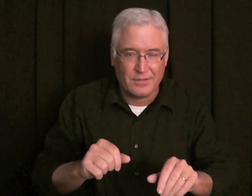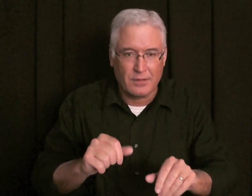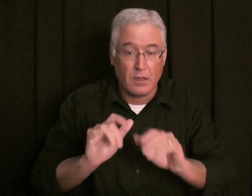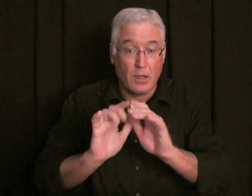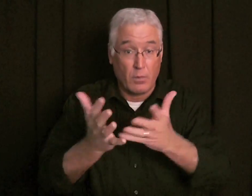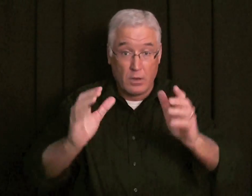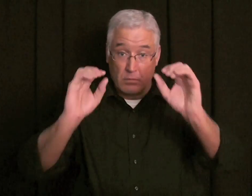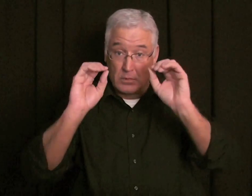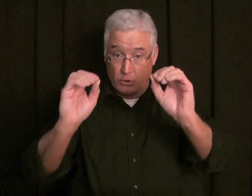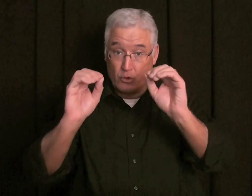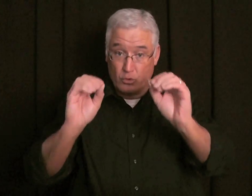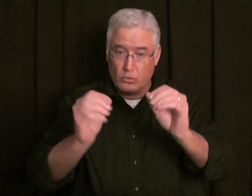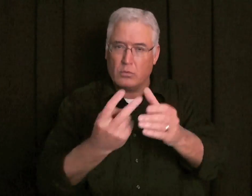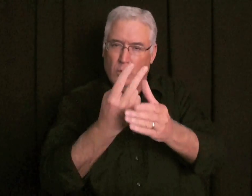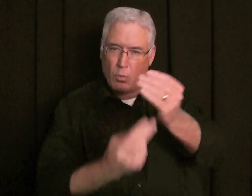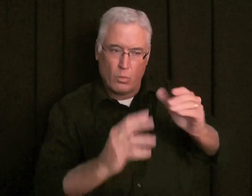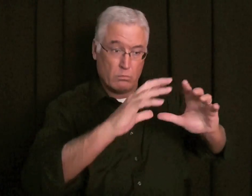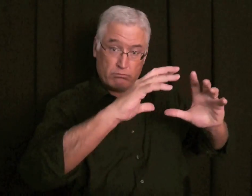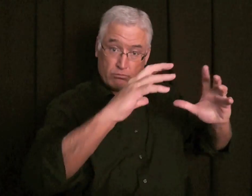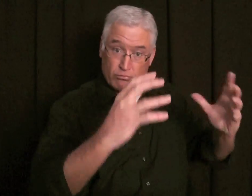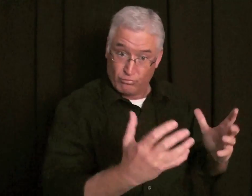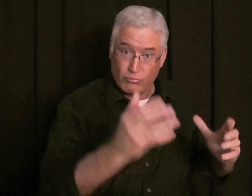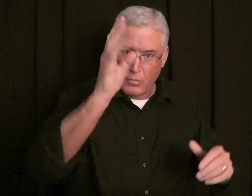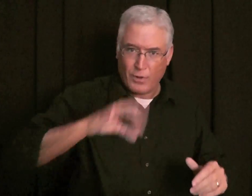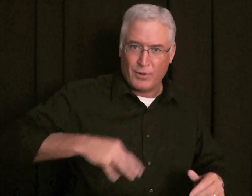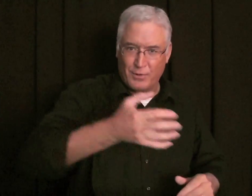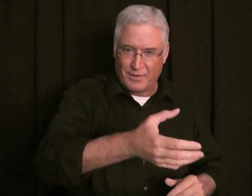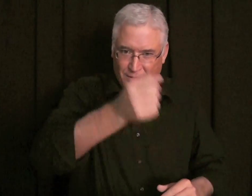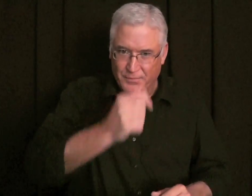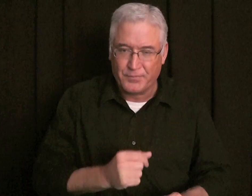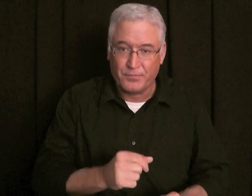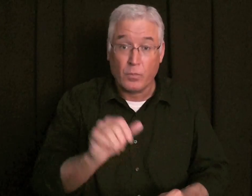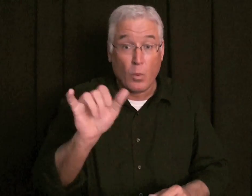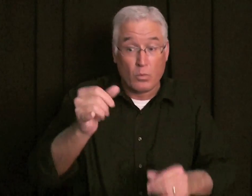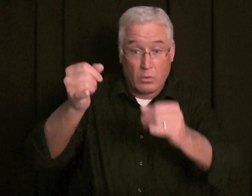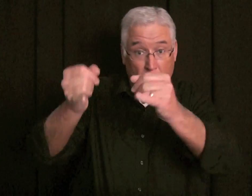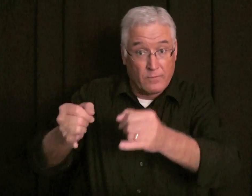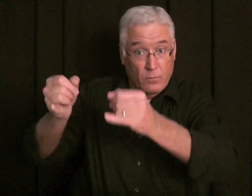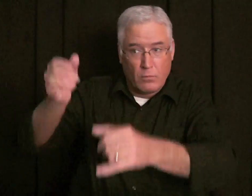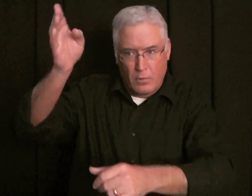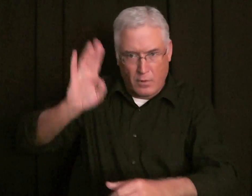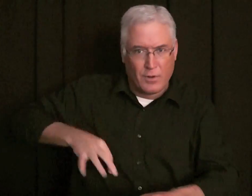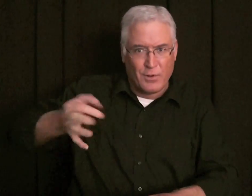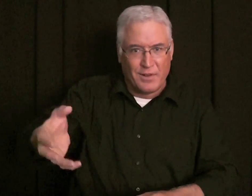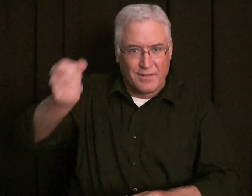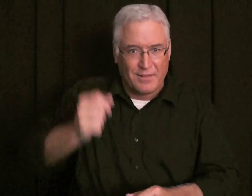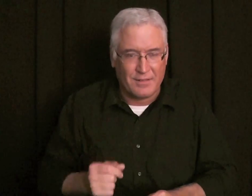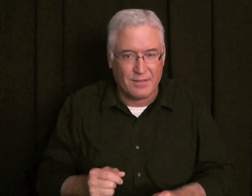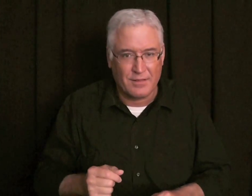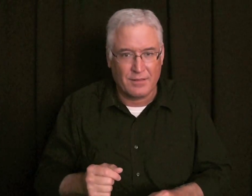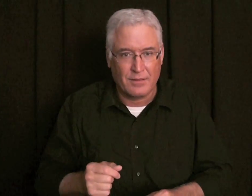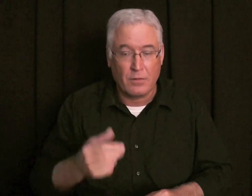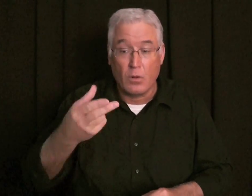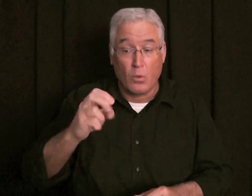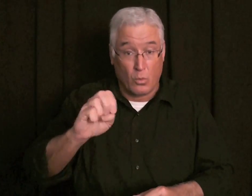individual salvation, of course, but the Bible teaches about both individual redemption and corporate